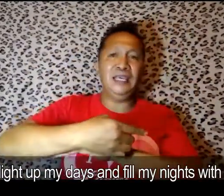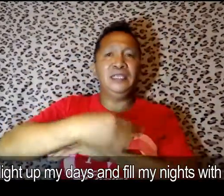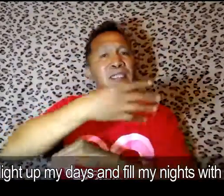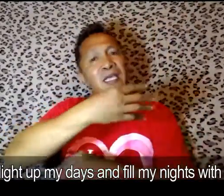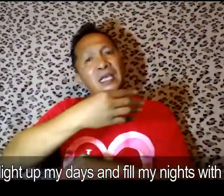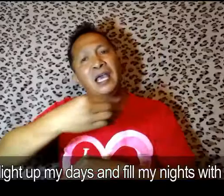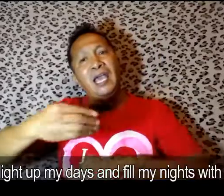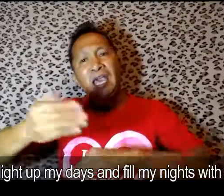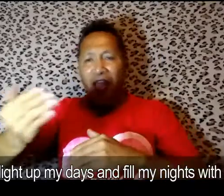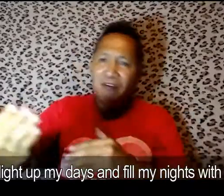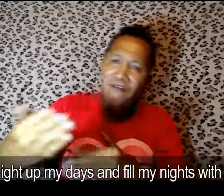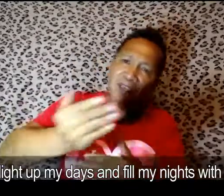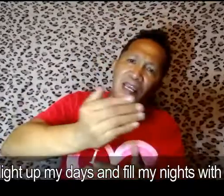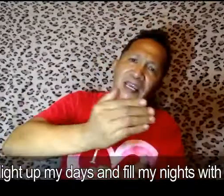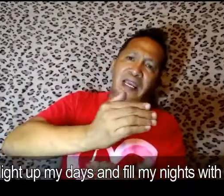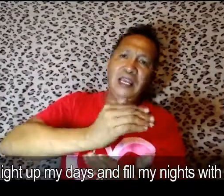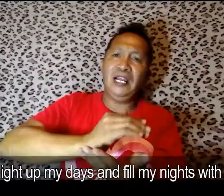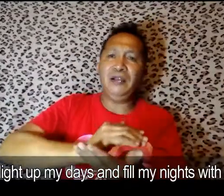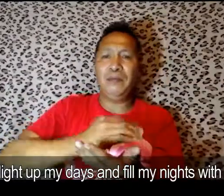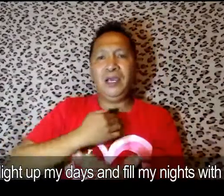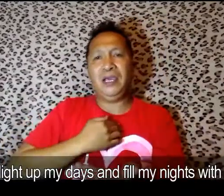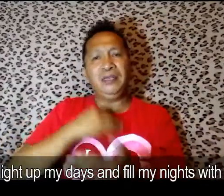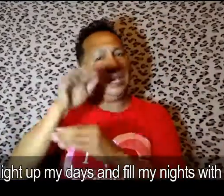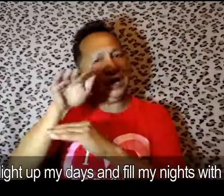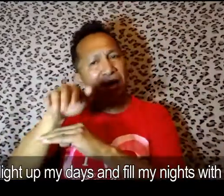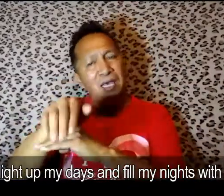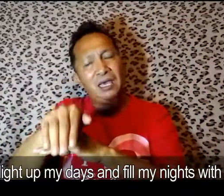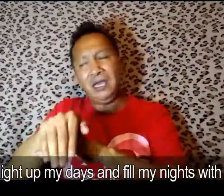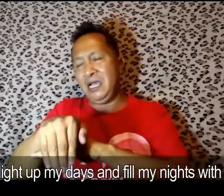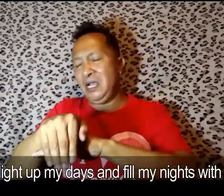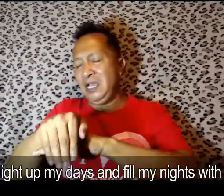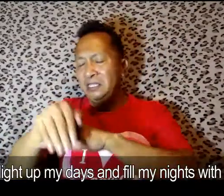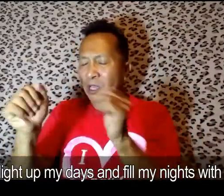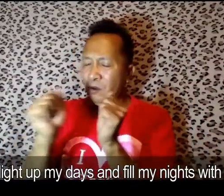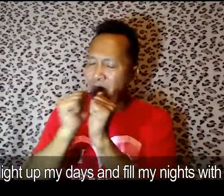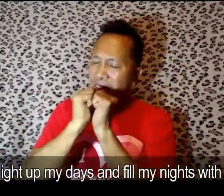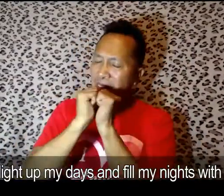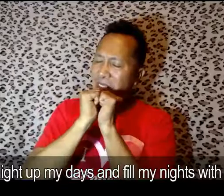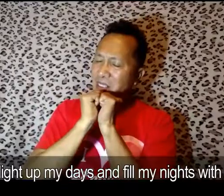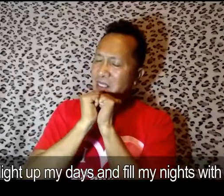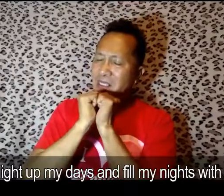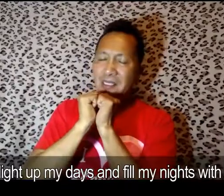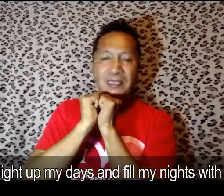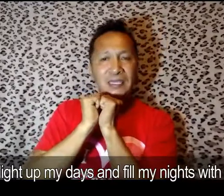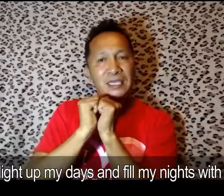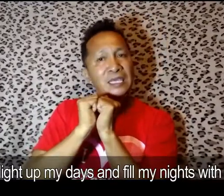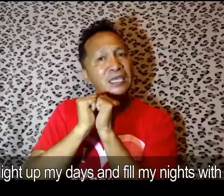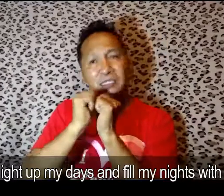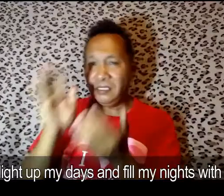And you, night life And you,